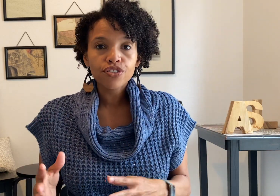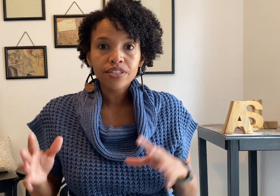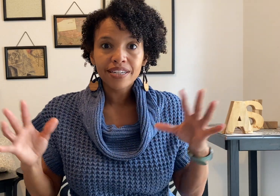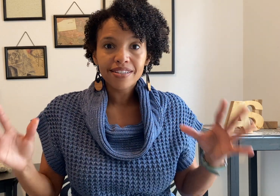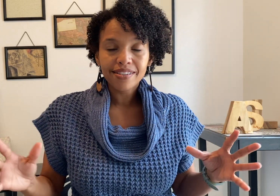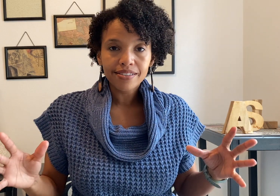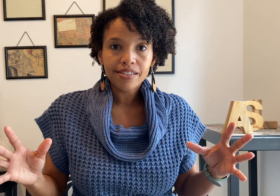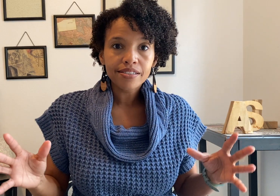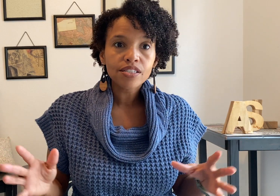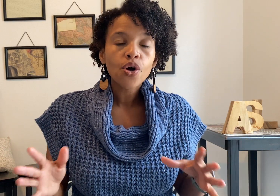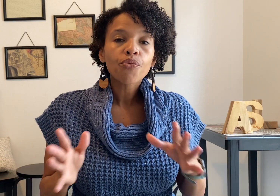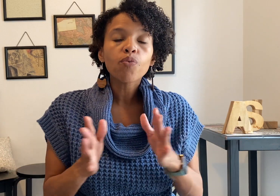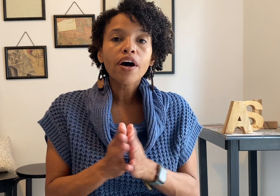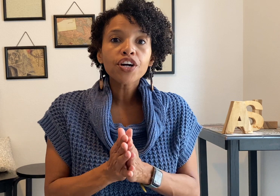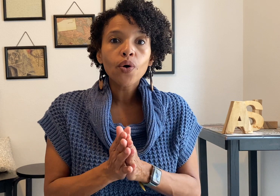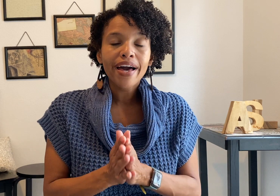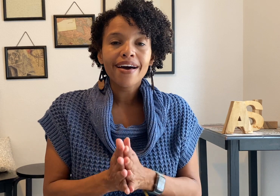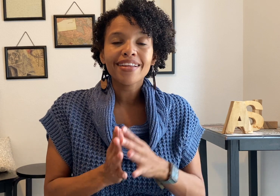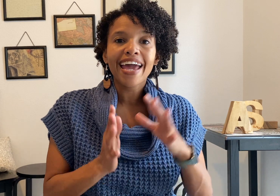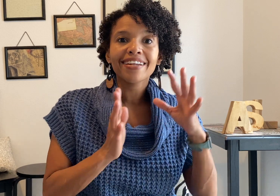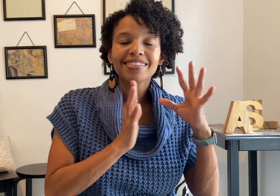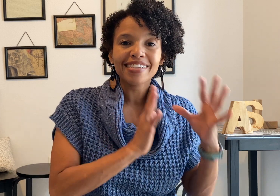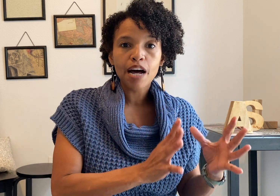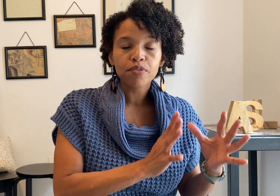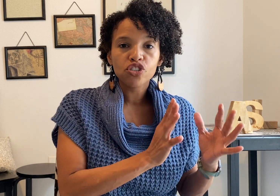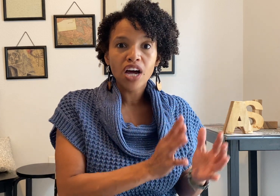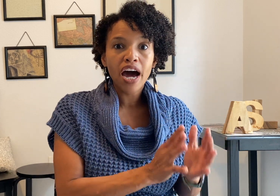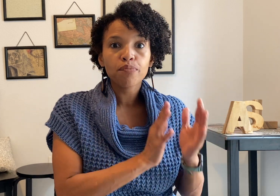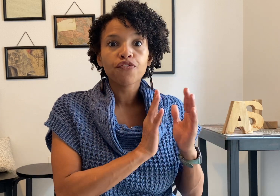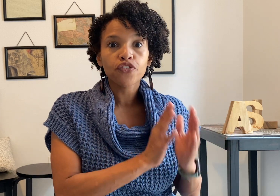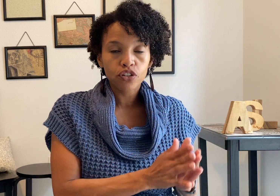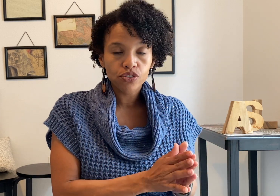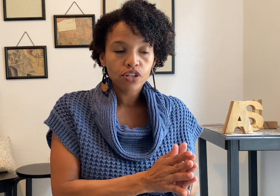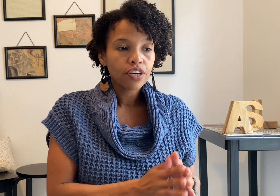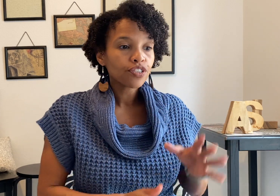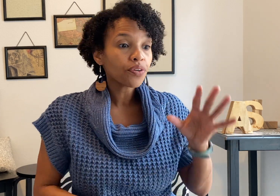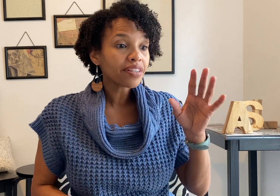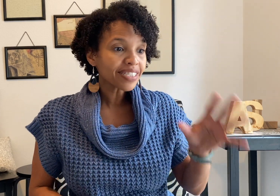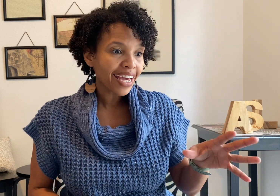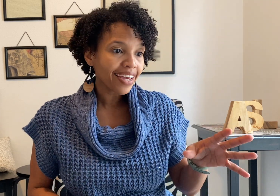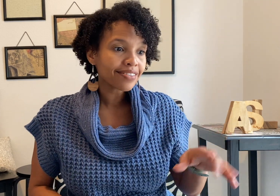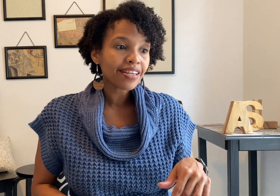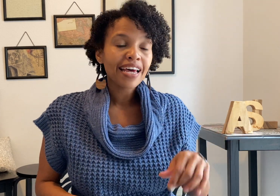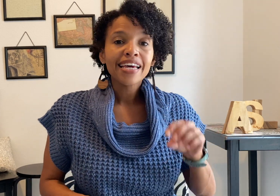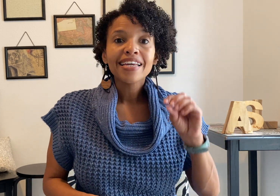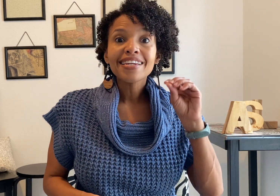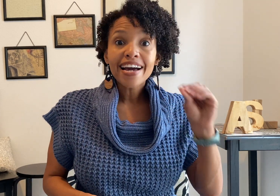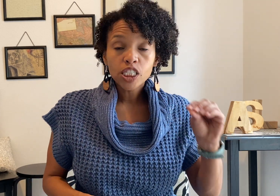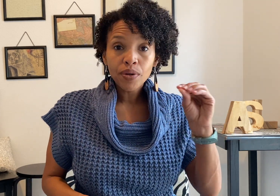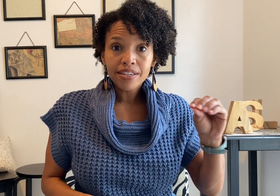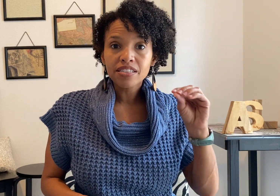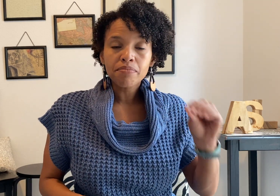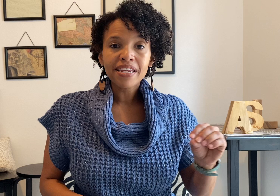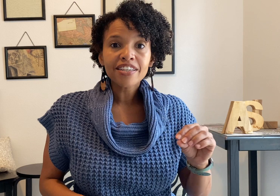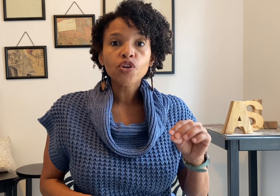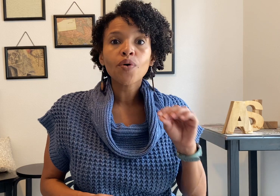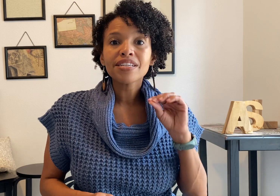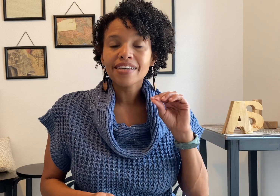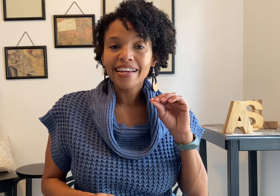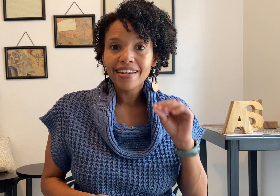in a sentence, we want to go ahead and establish time first. So in this case, next week is the meeting, so we want to sign next